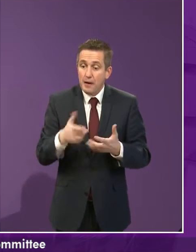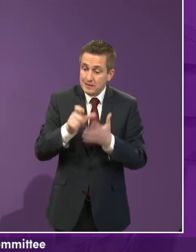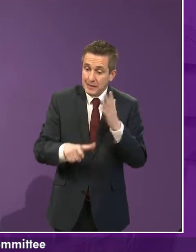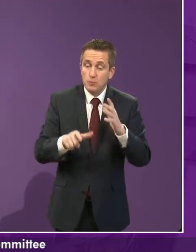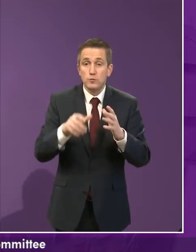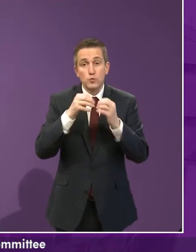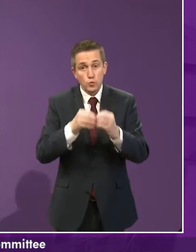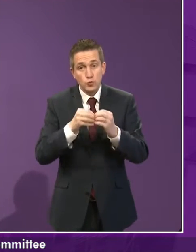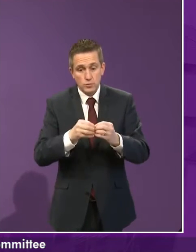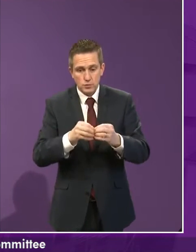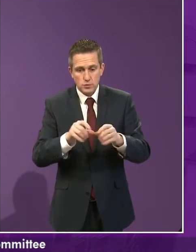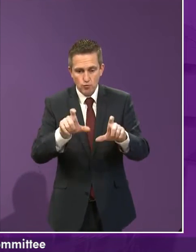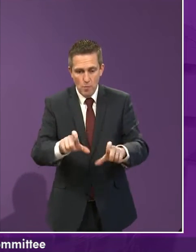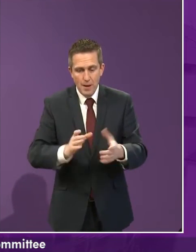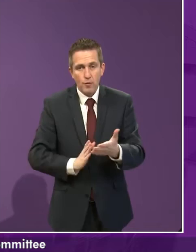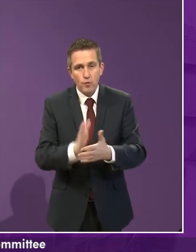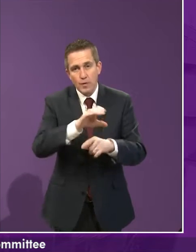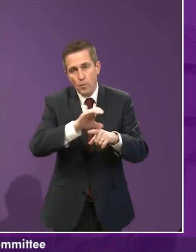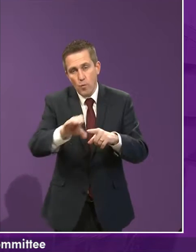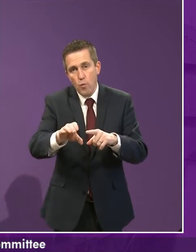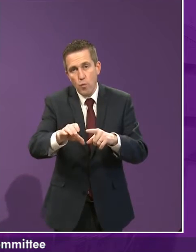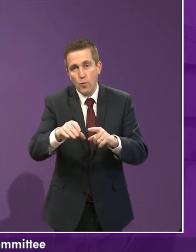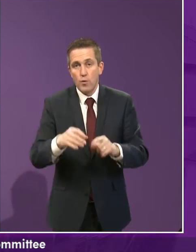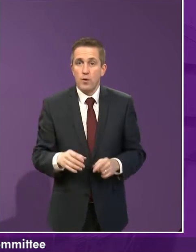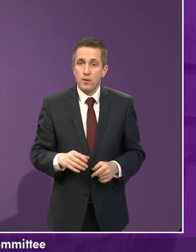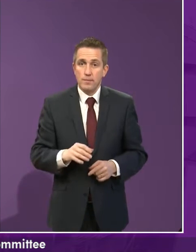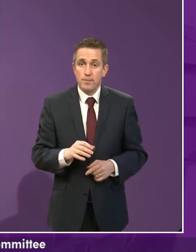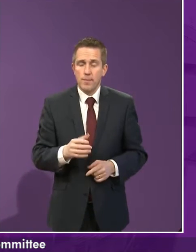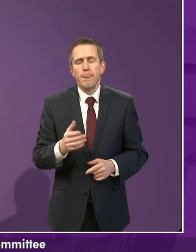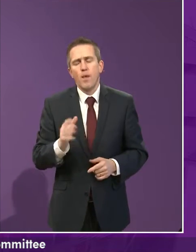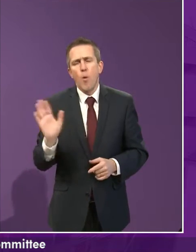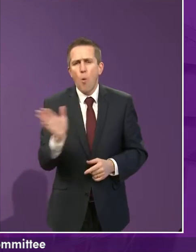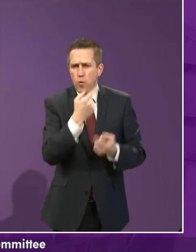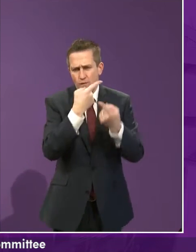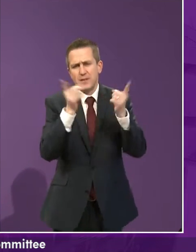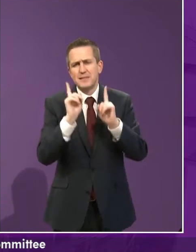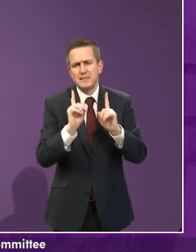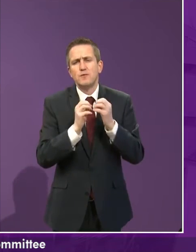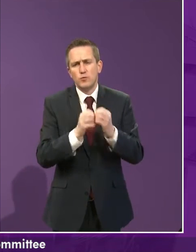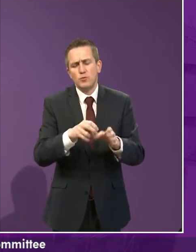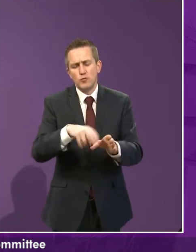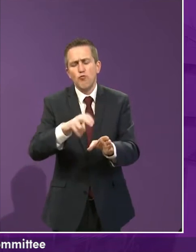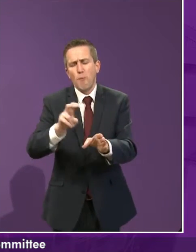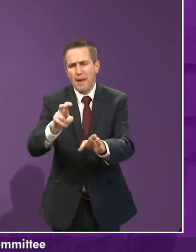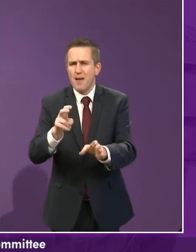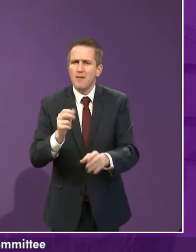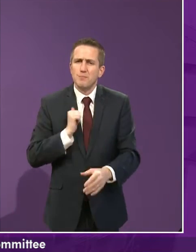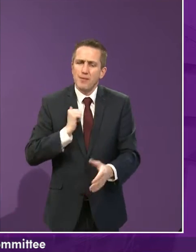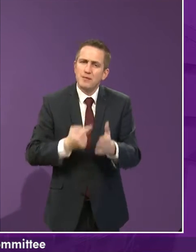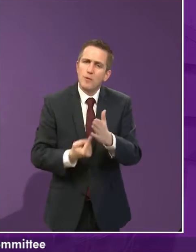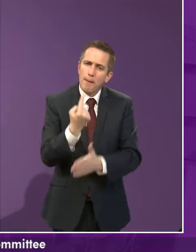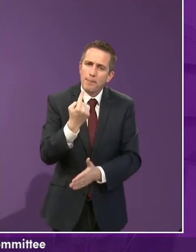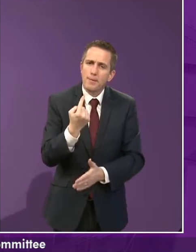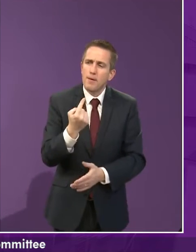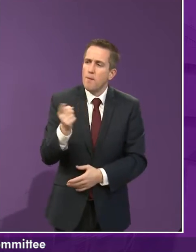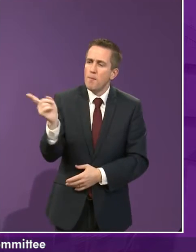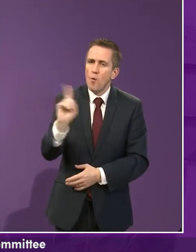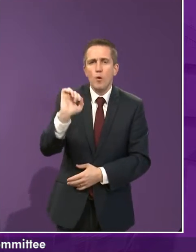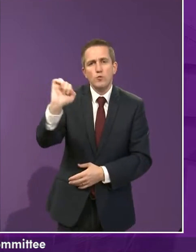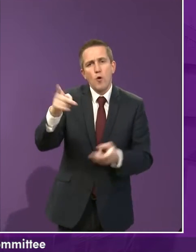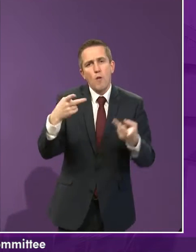that, everybody, every university has people who drop out, and that's just part of university life. But what efforts do you